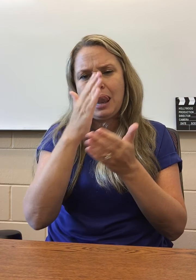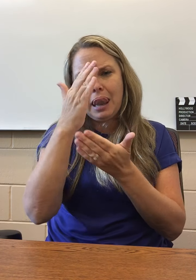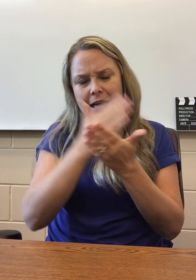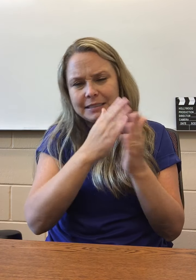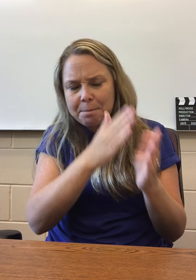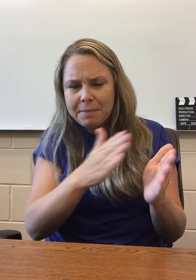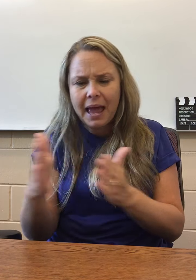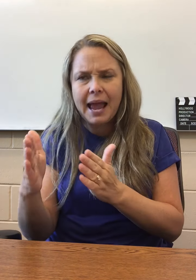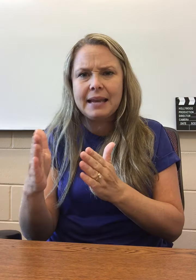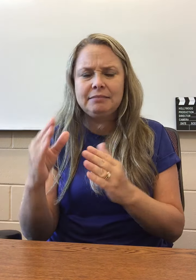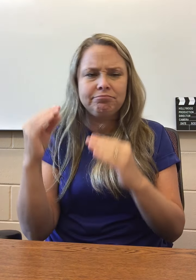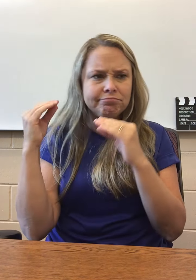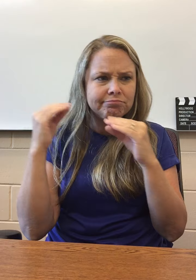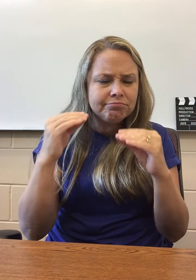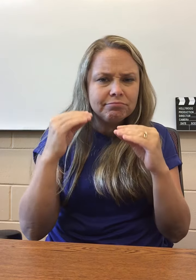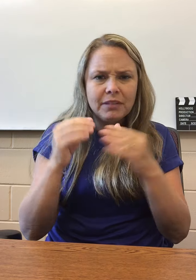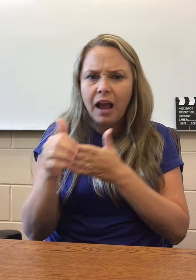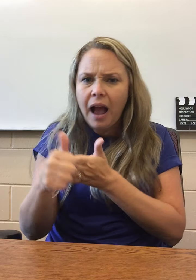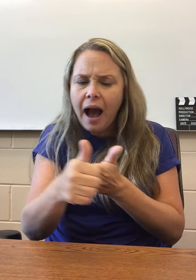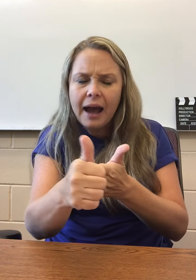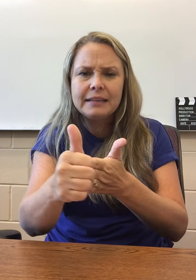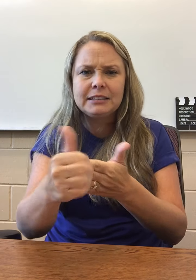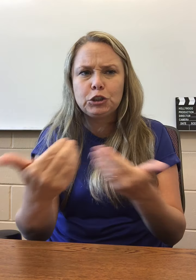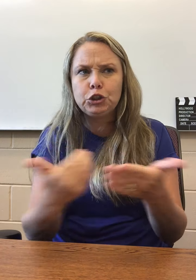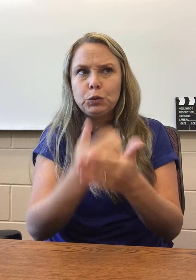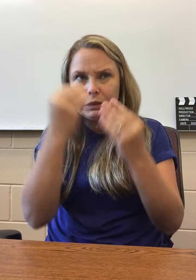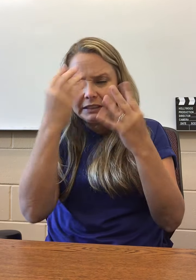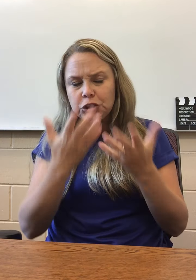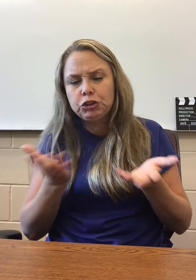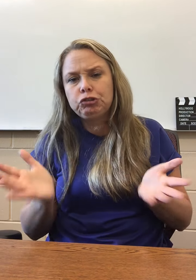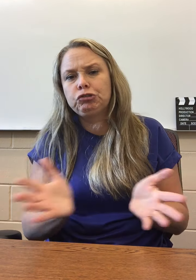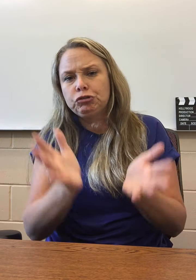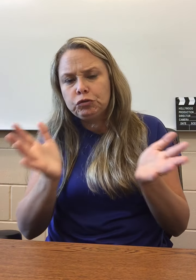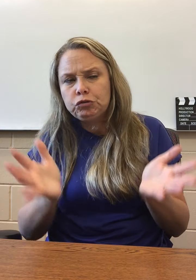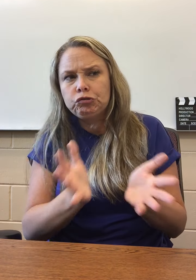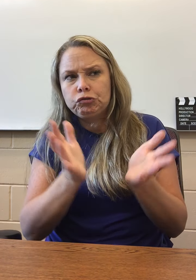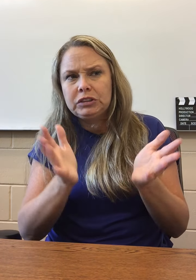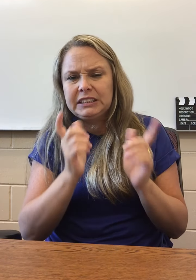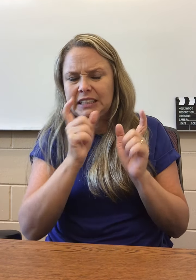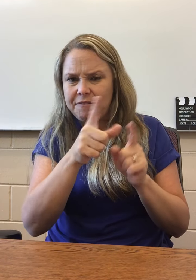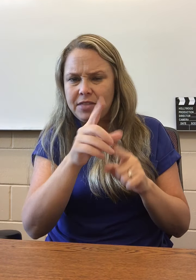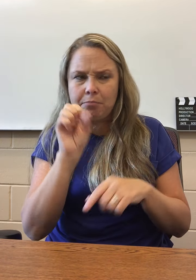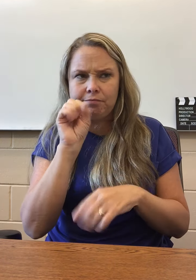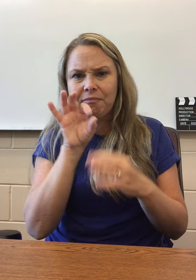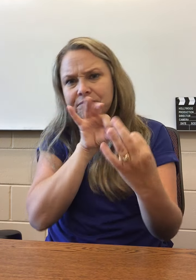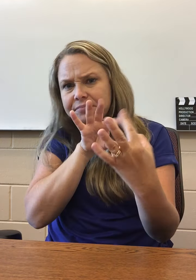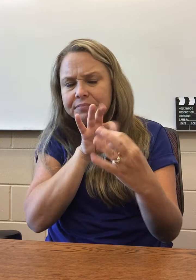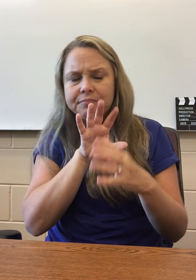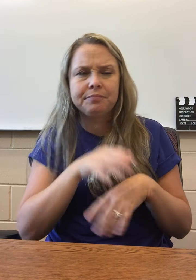teachers uh to get them to increase their instructional practice and this